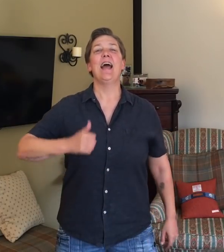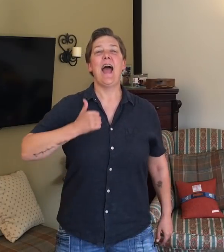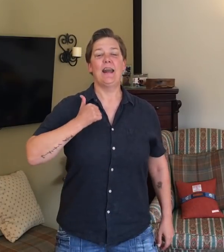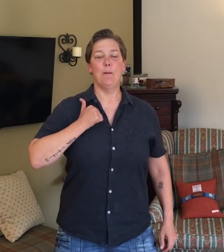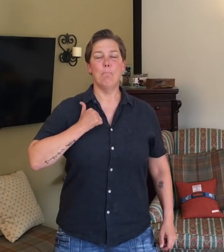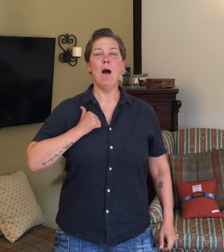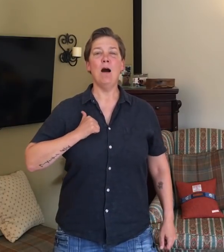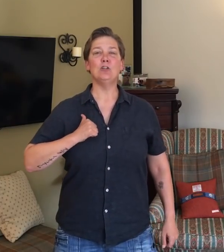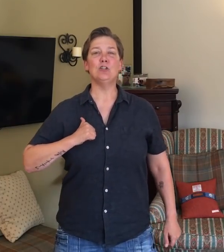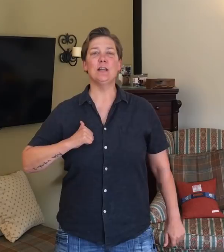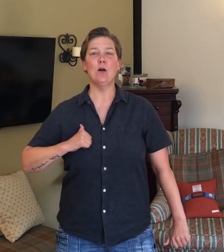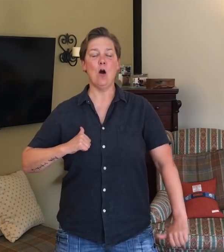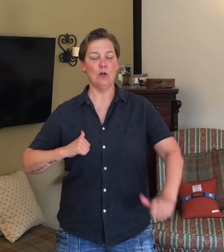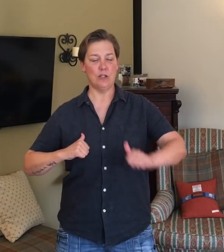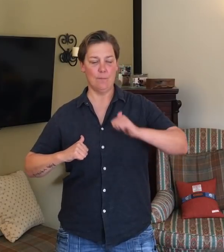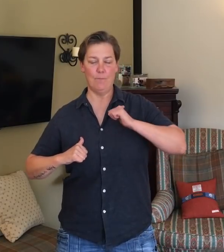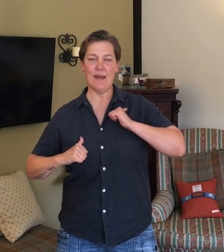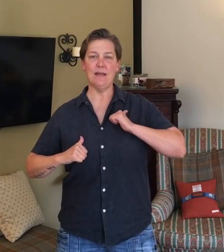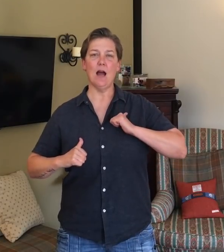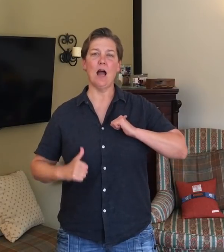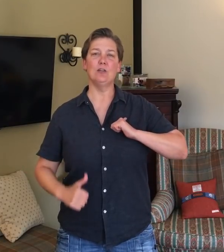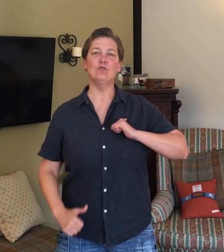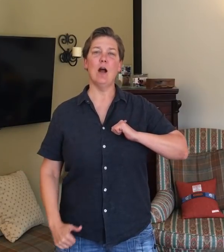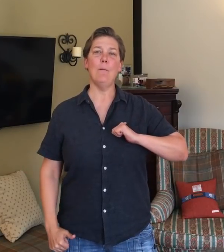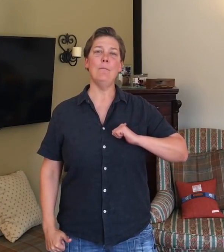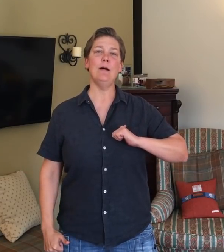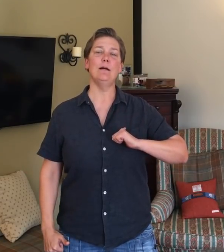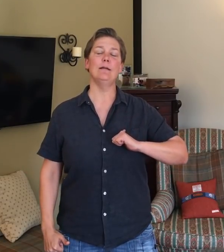And I'm marching on to the beat I drum.